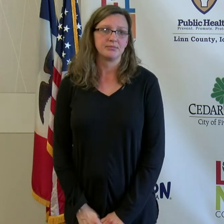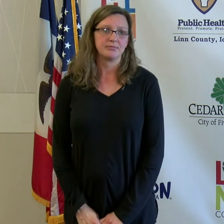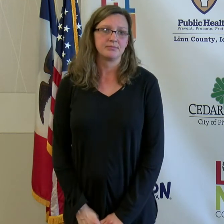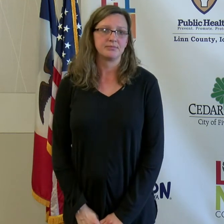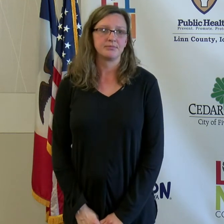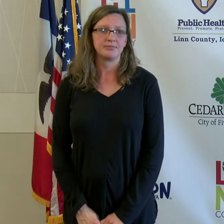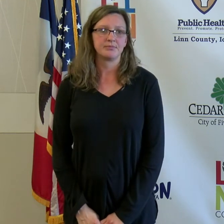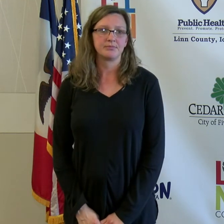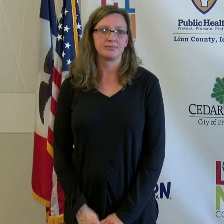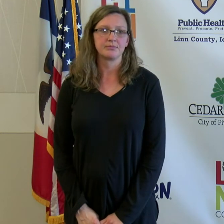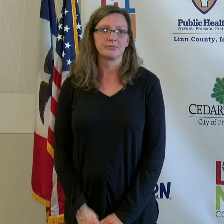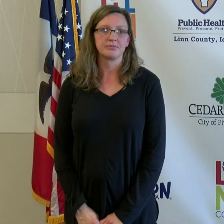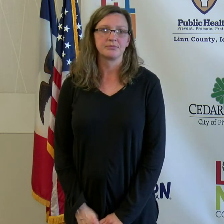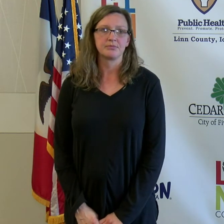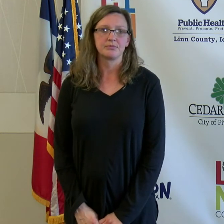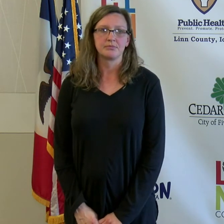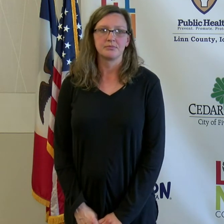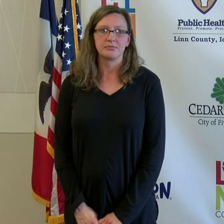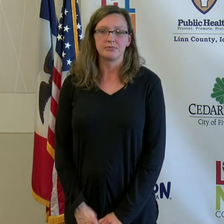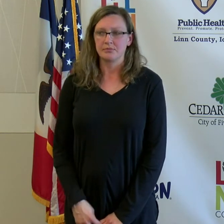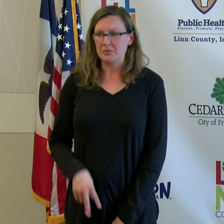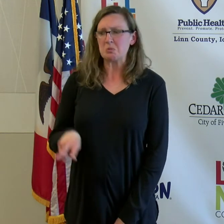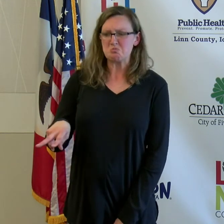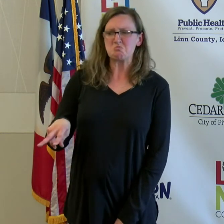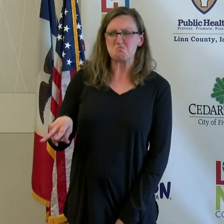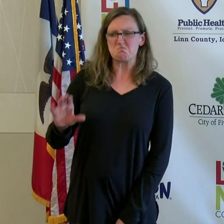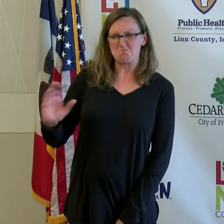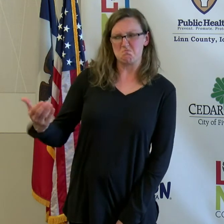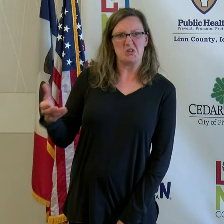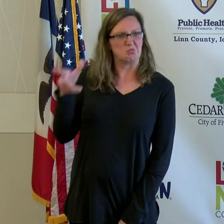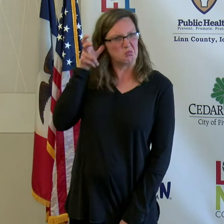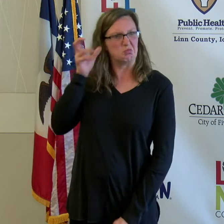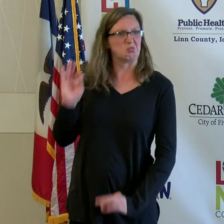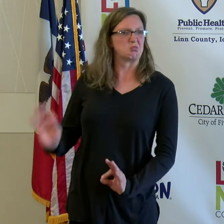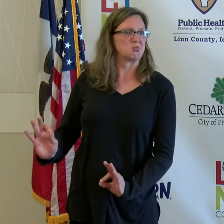Yes, thank you so much. Go ahead, Kate.